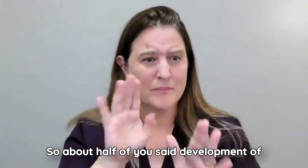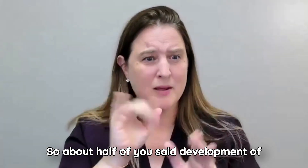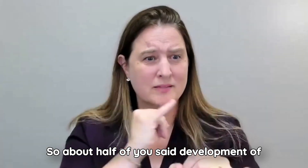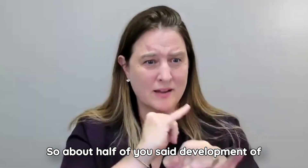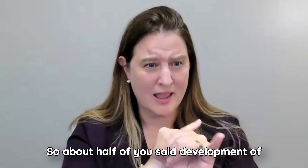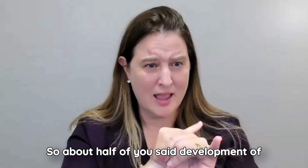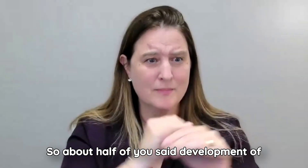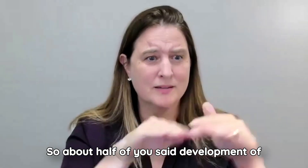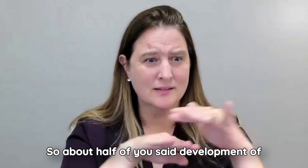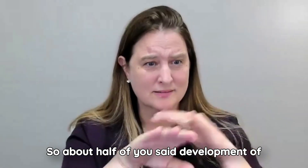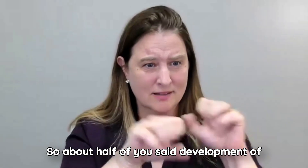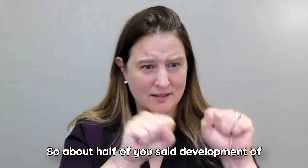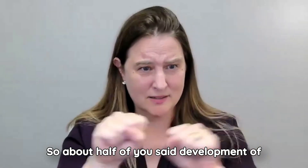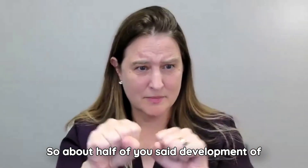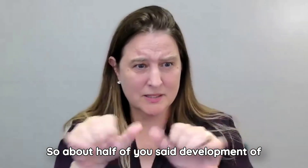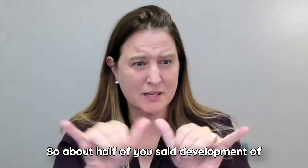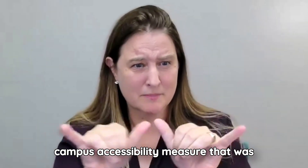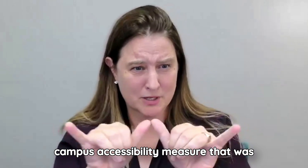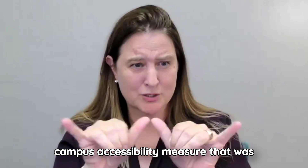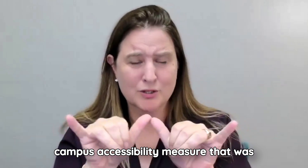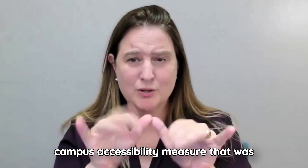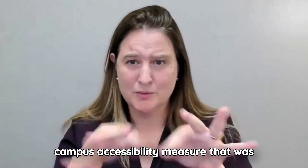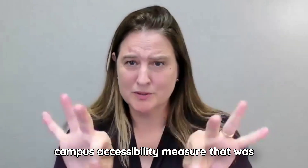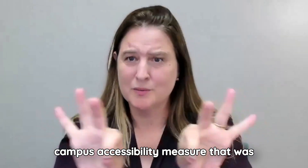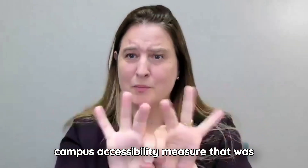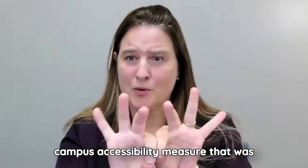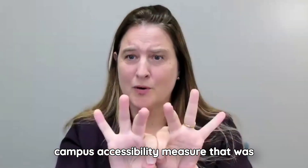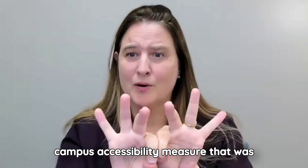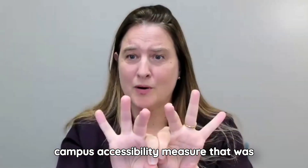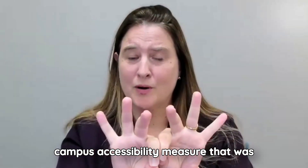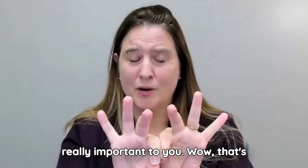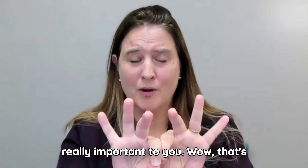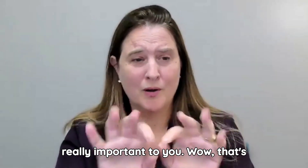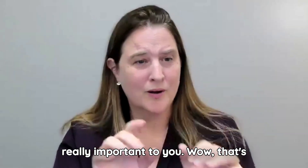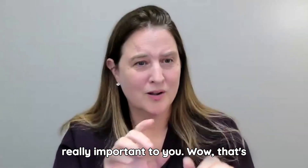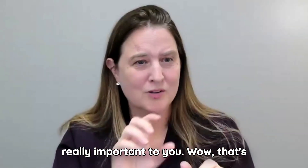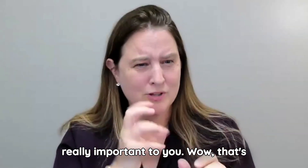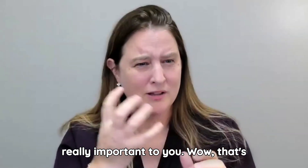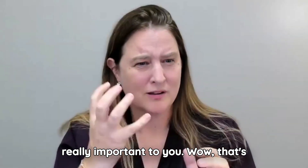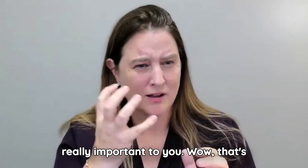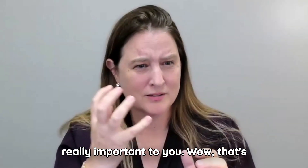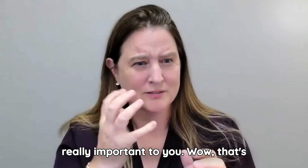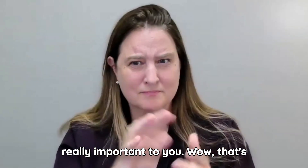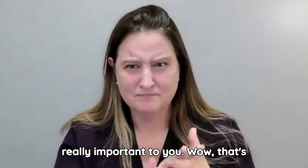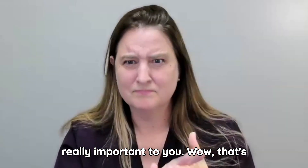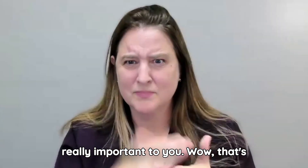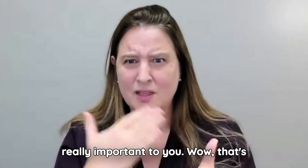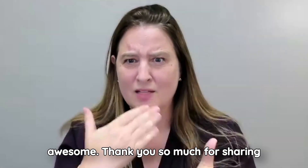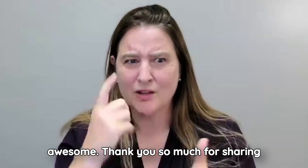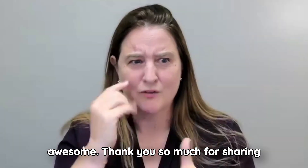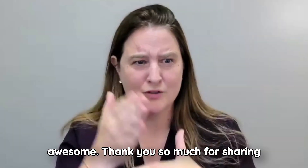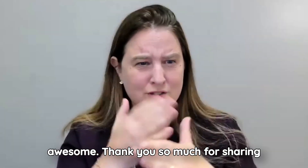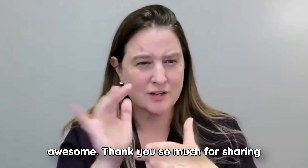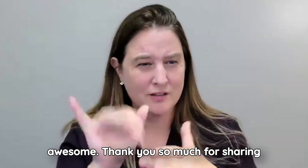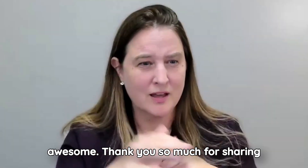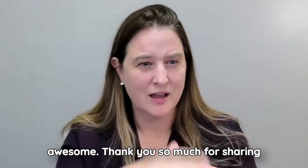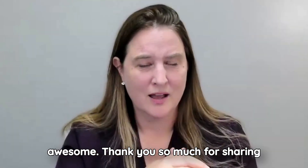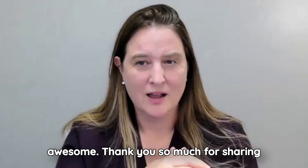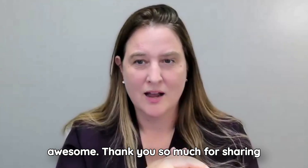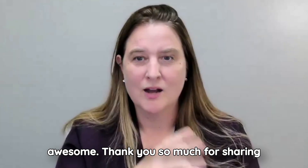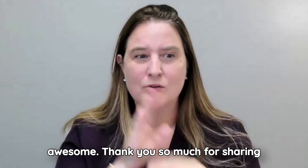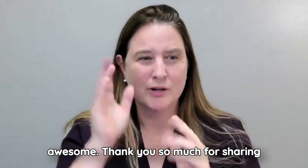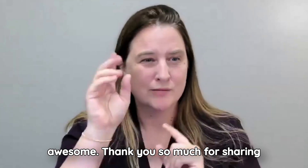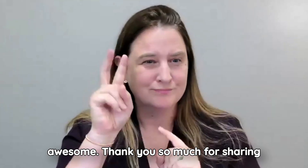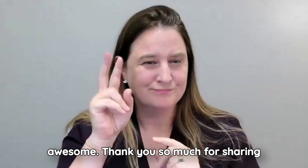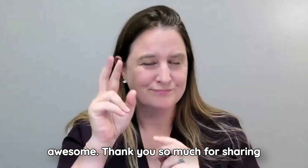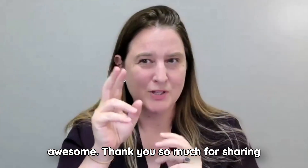So about half of you said development of campus accessibility measure that was really important to you. Wow, that's awesome. Thank